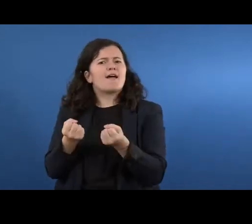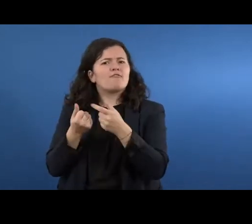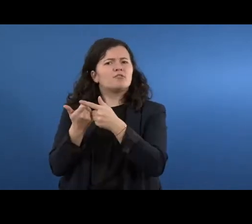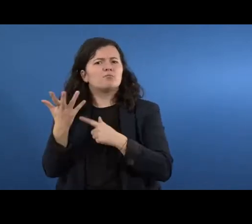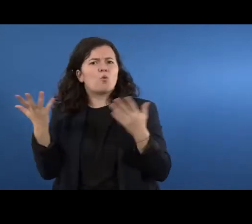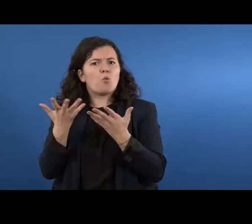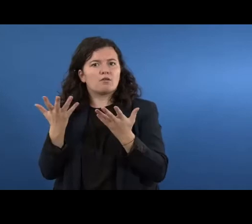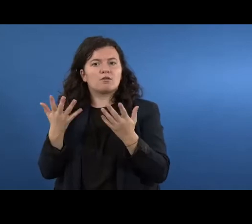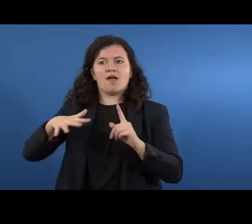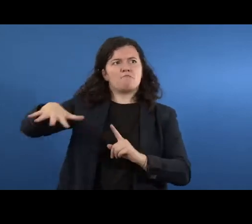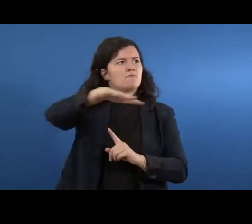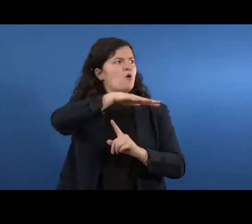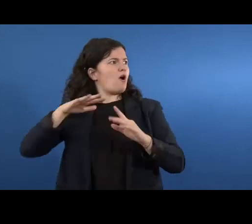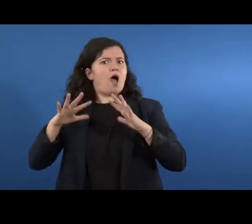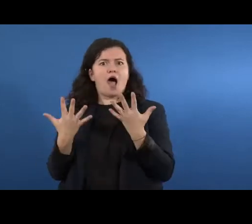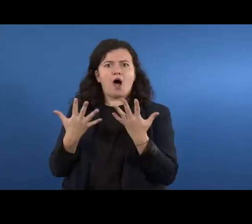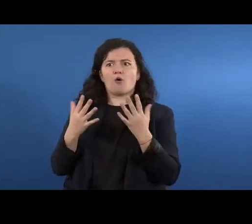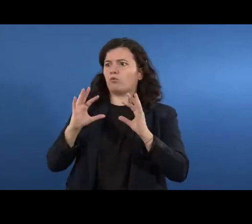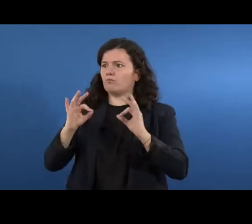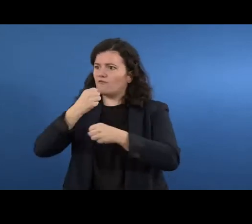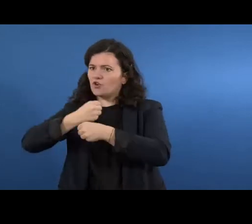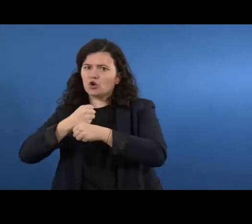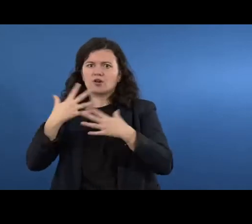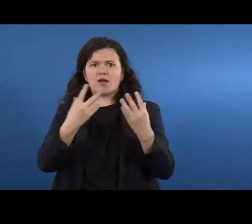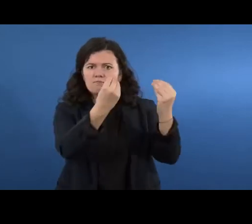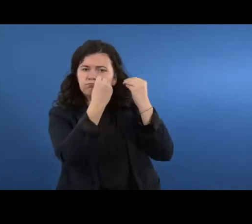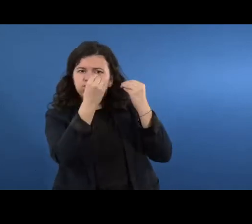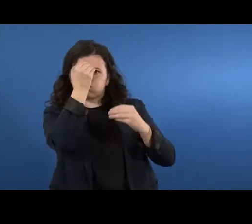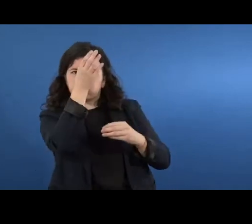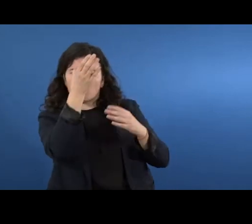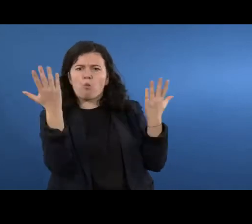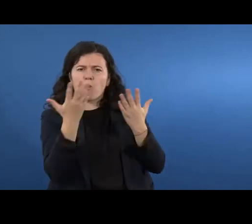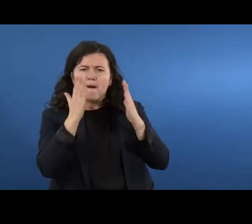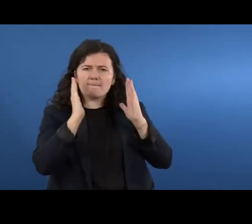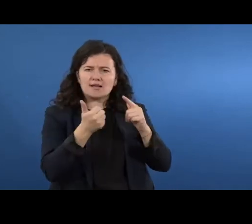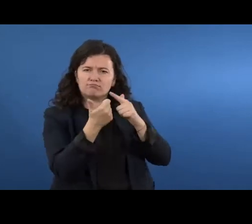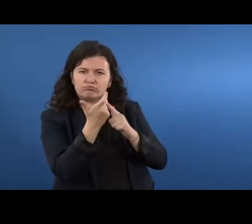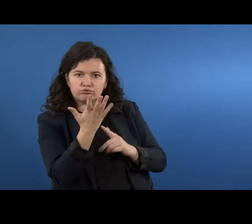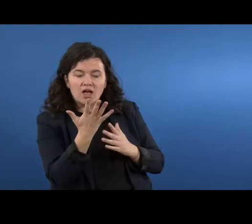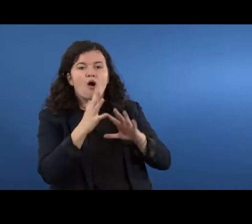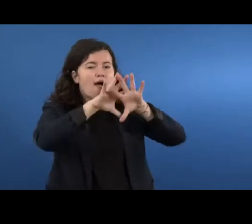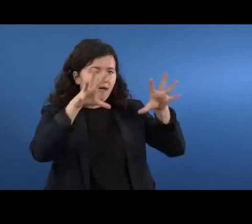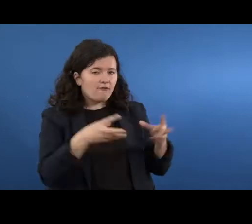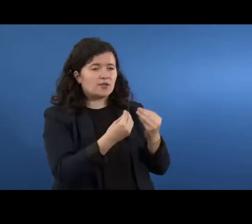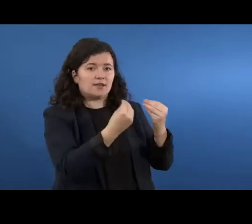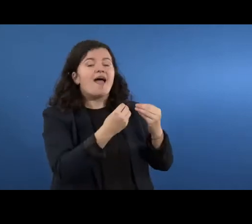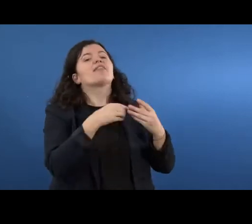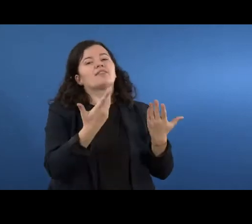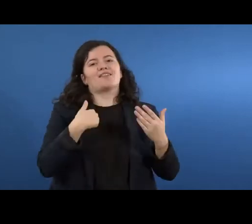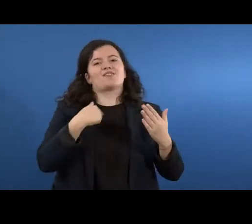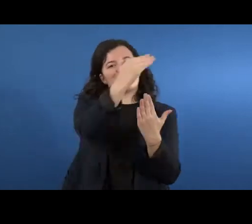technological trend, and analyzes the gap between the in demand and the available skills. And